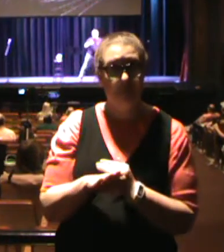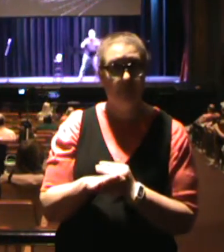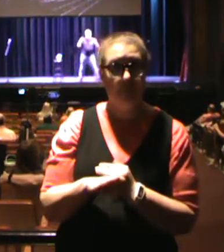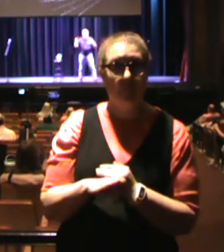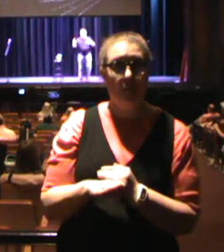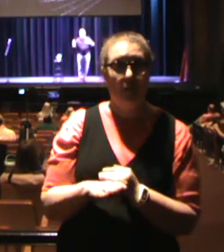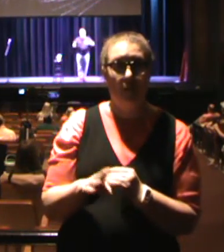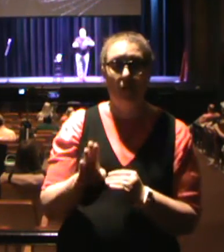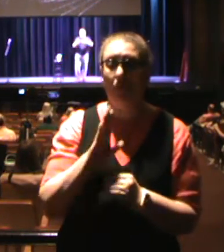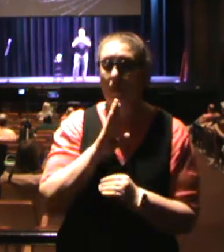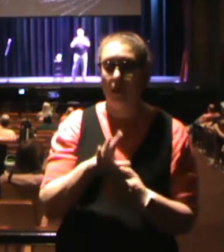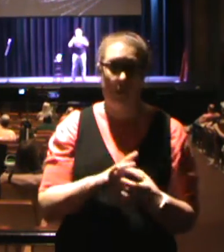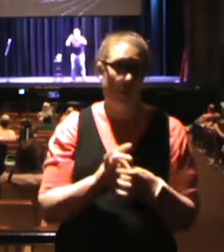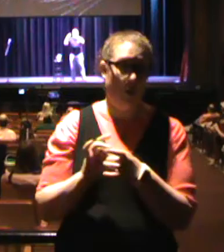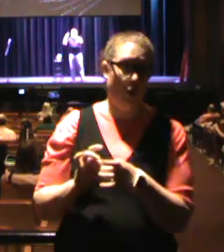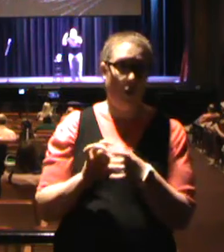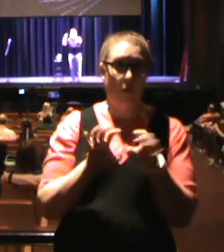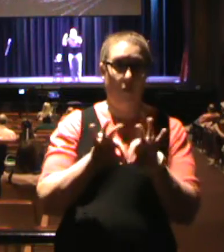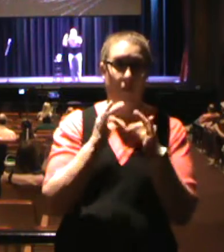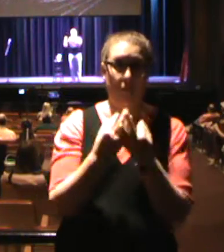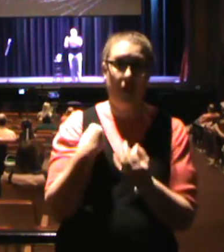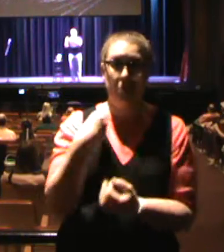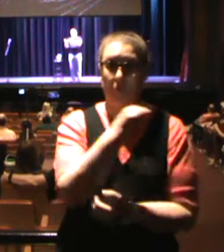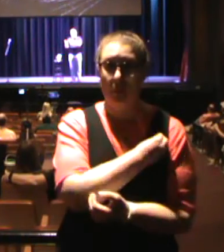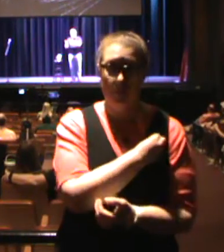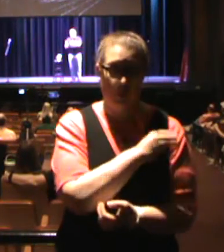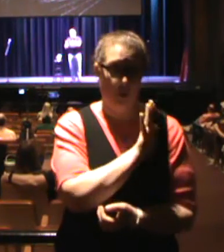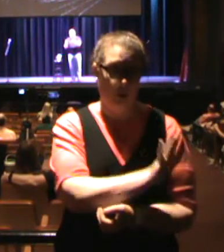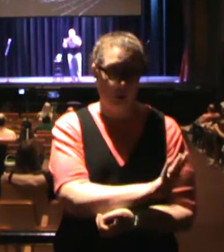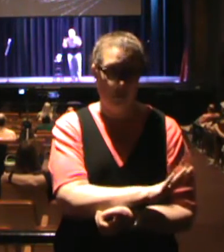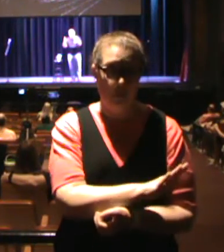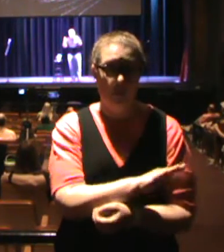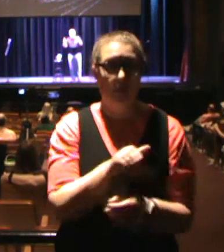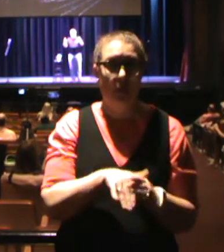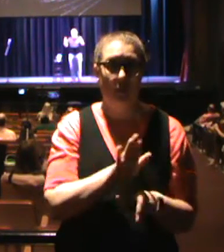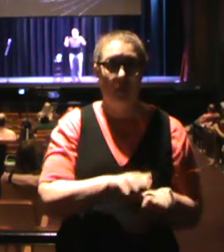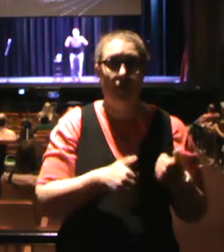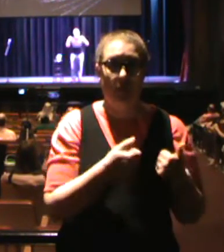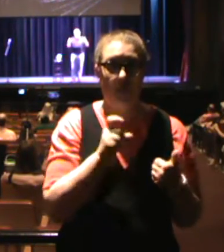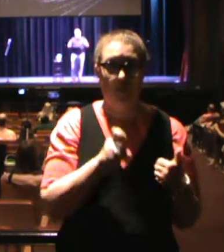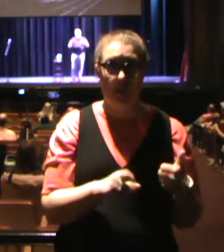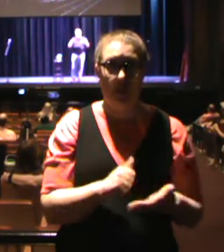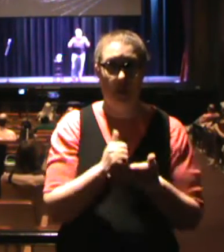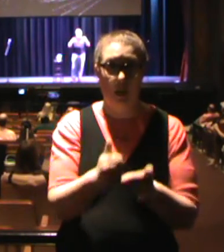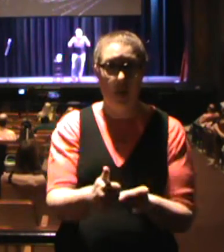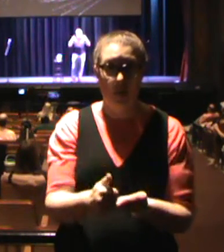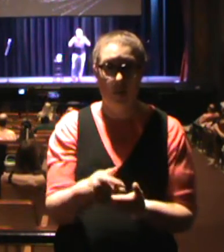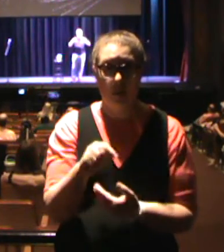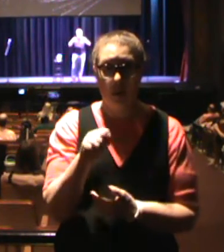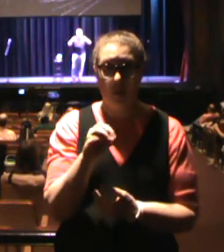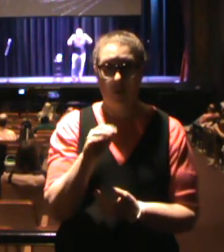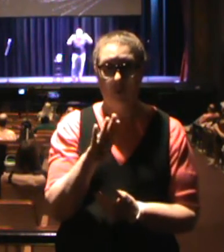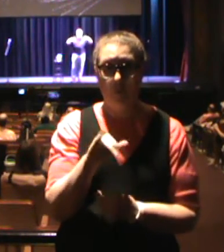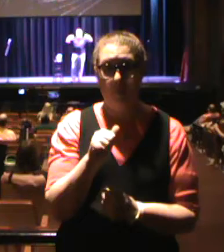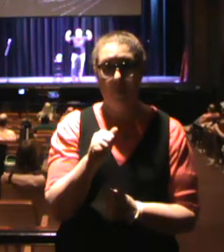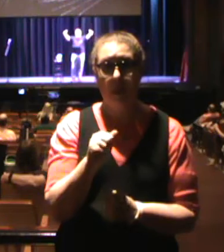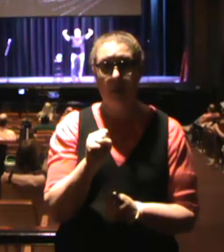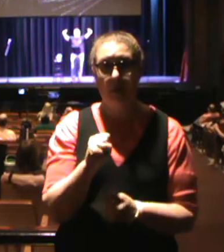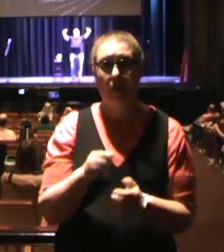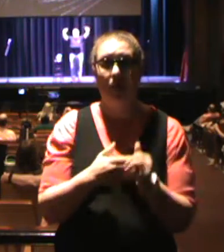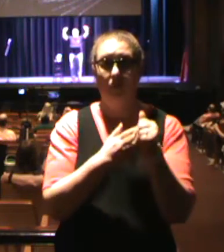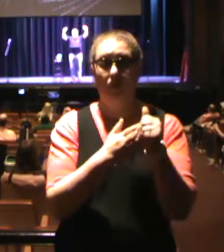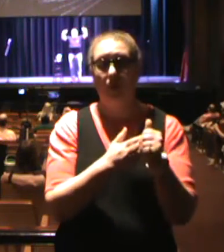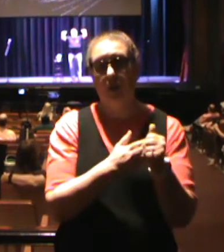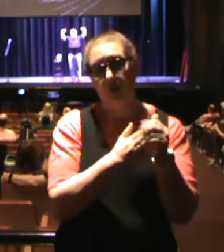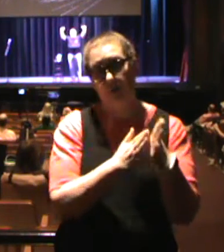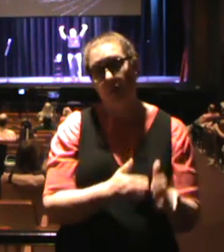by putting a relative of Eliashib into his life that needed some help, this guy named Tobiah. Tobiah was a leader in opposition